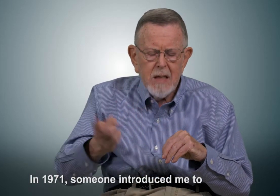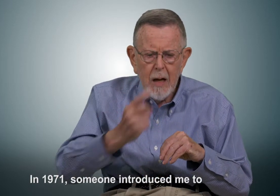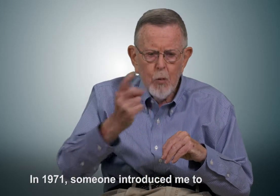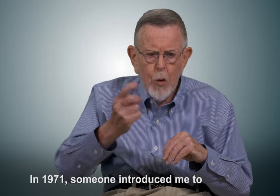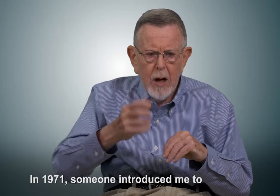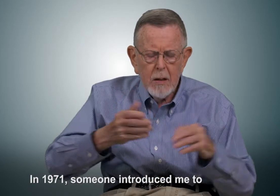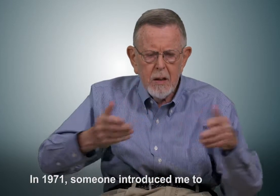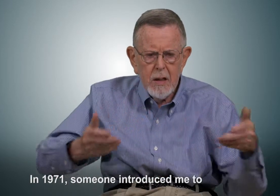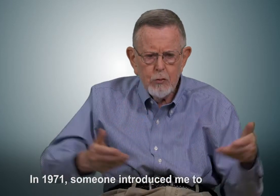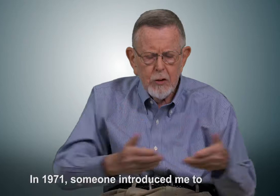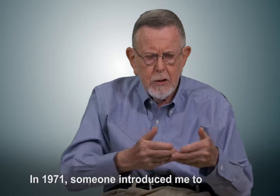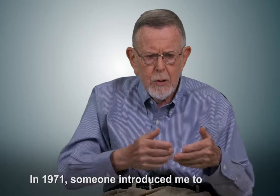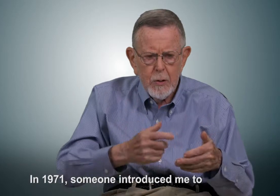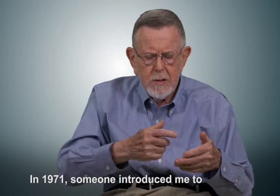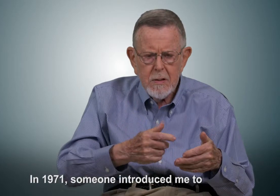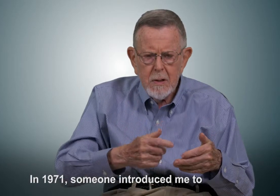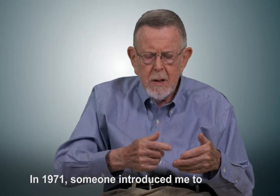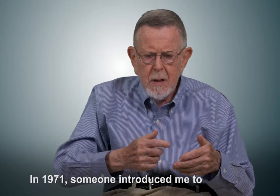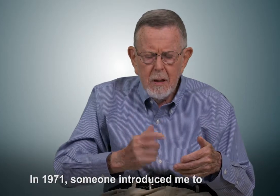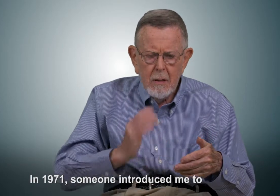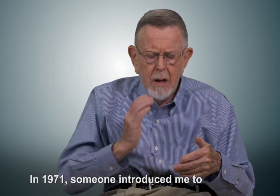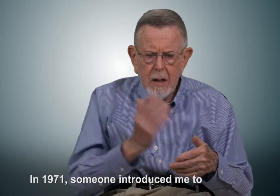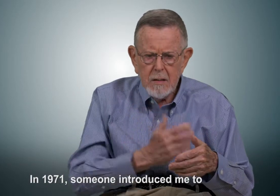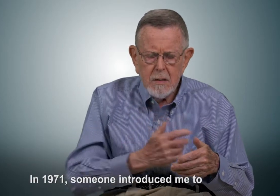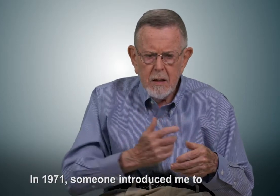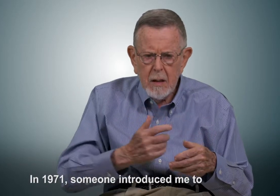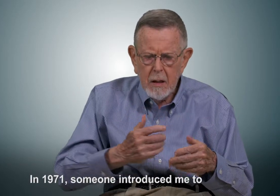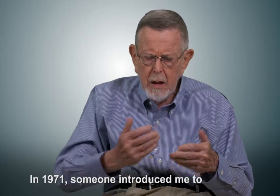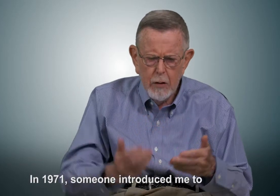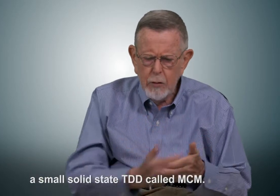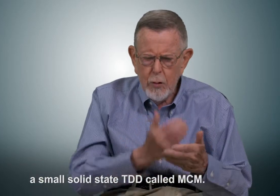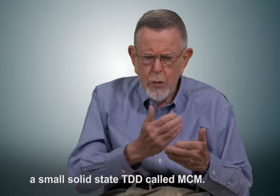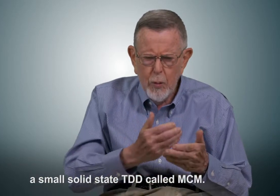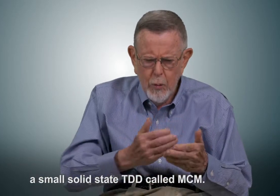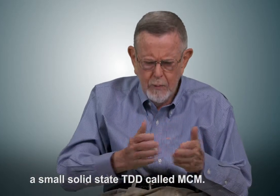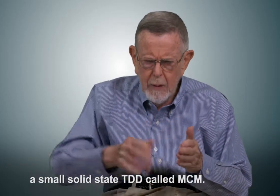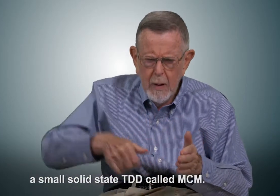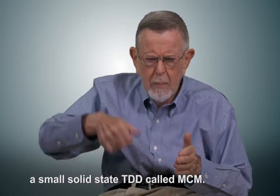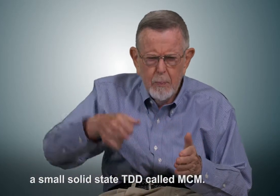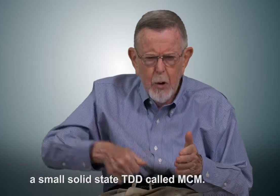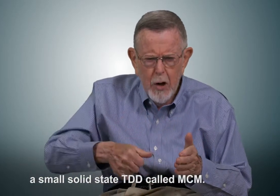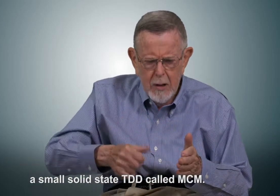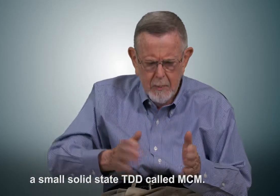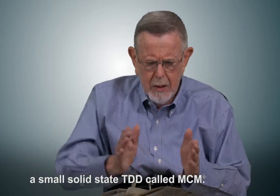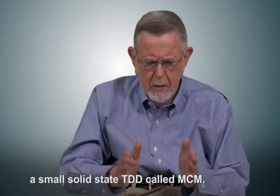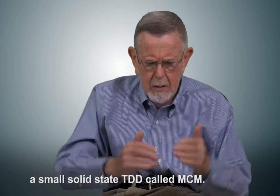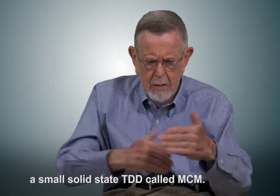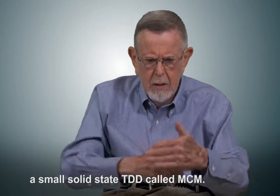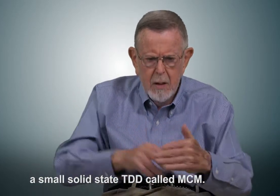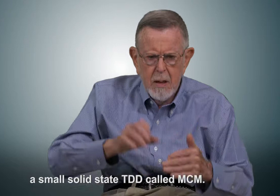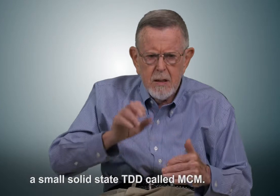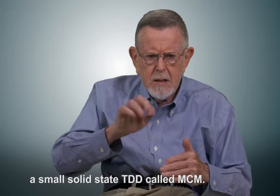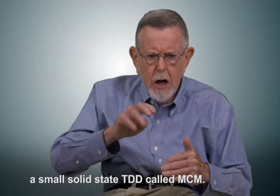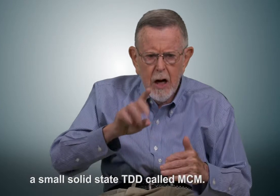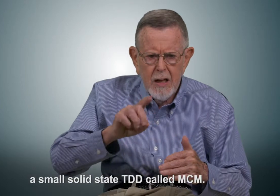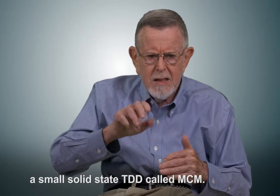someone introduced, I'm sure, a new board member started